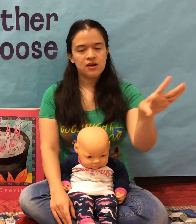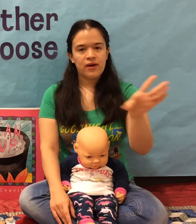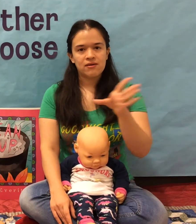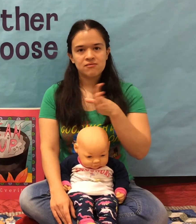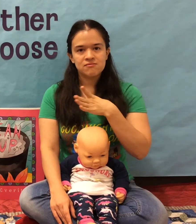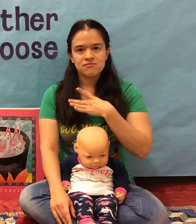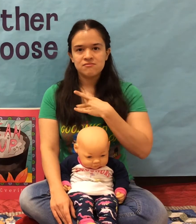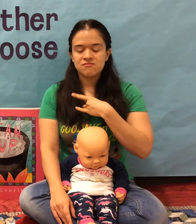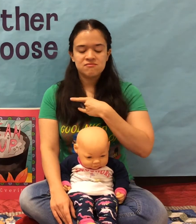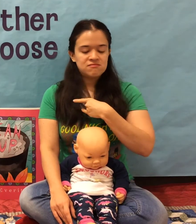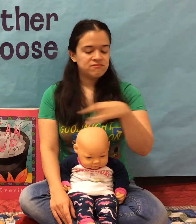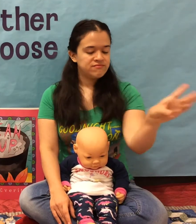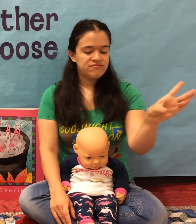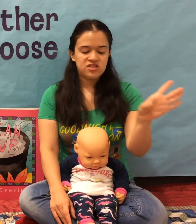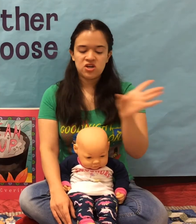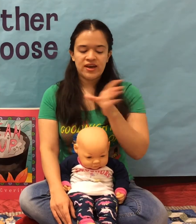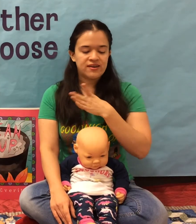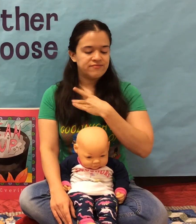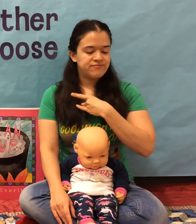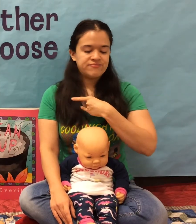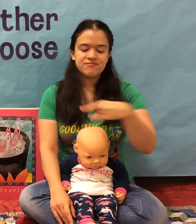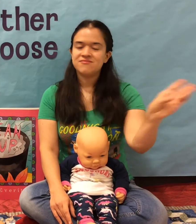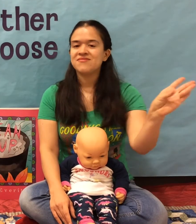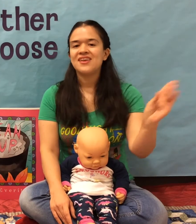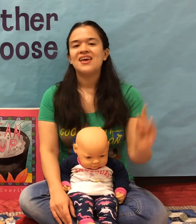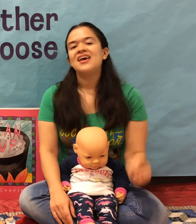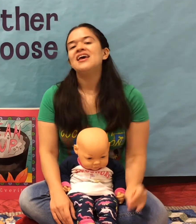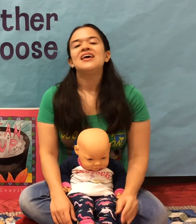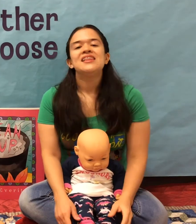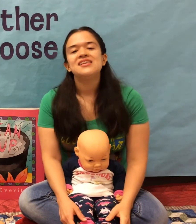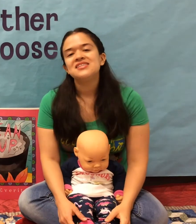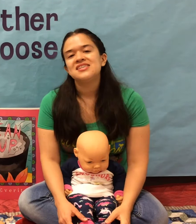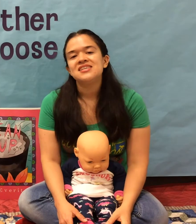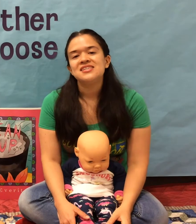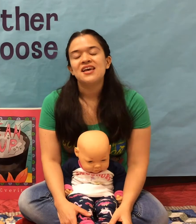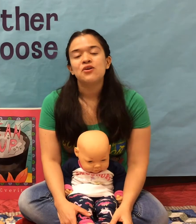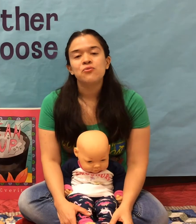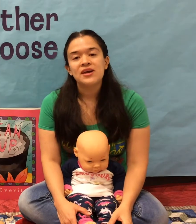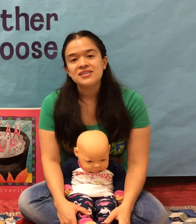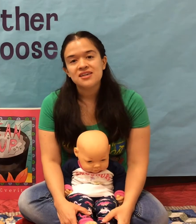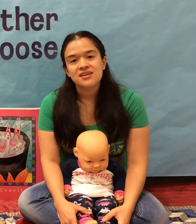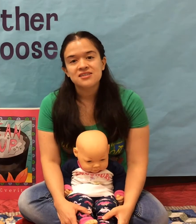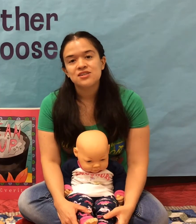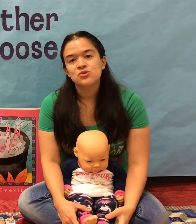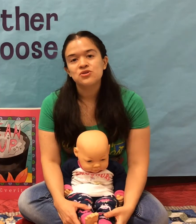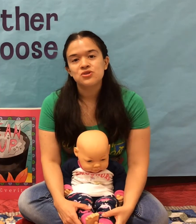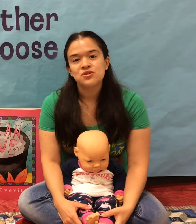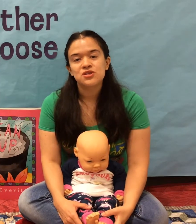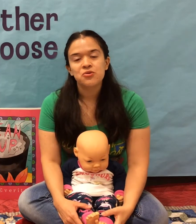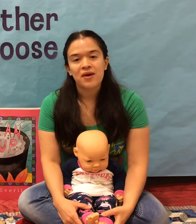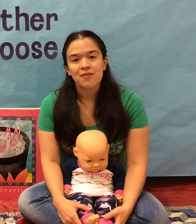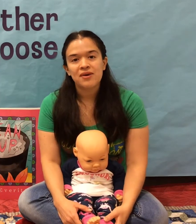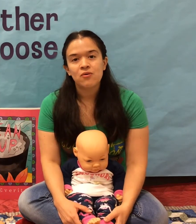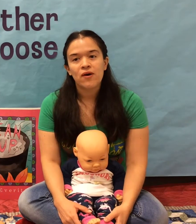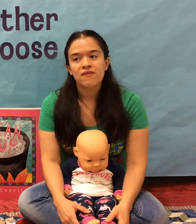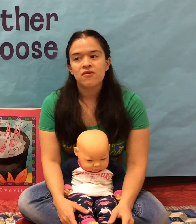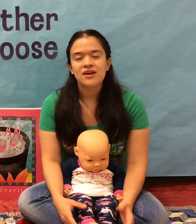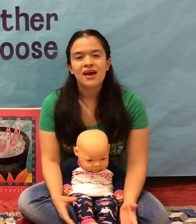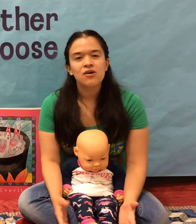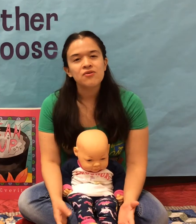away. Don't like. This is a great sign to introduce to your baby when they're encountering